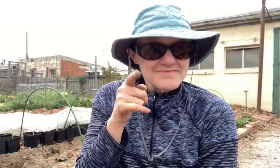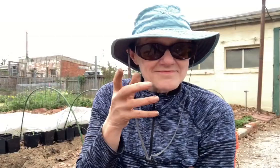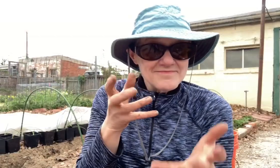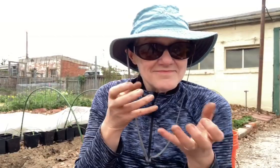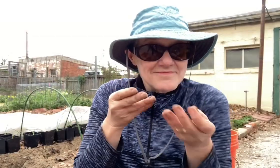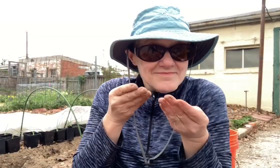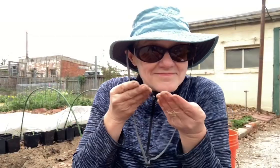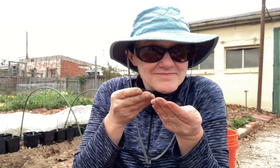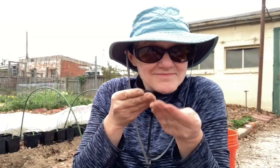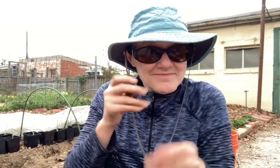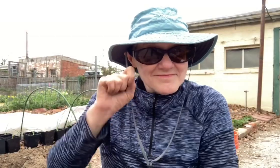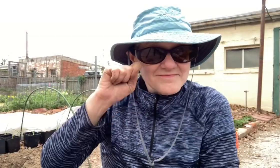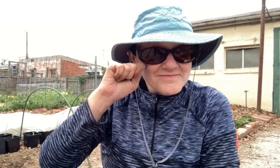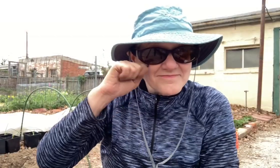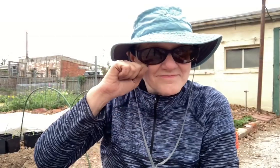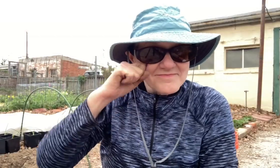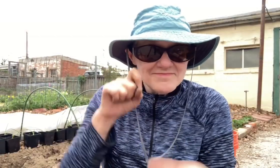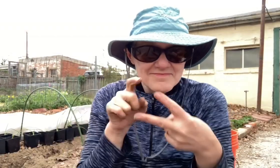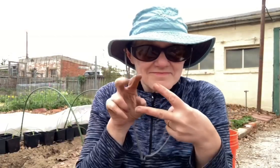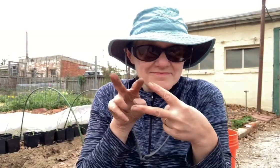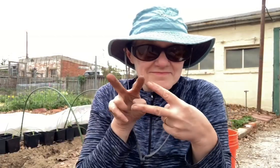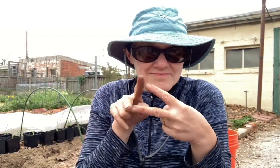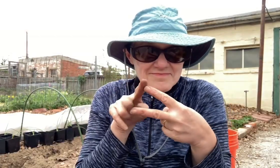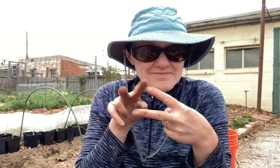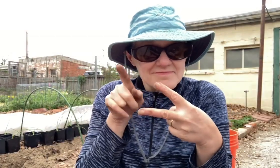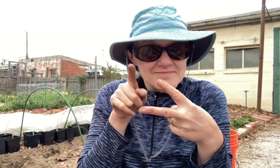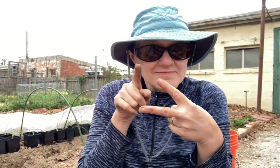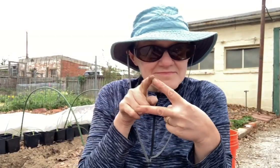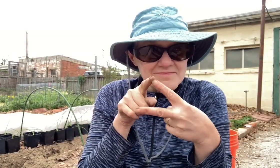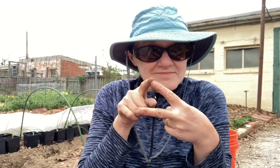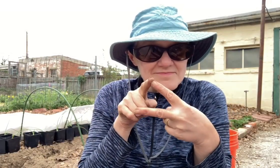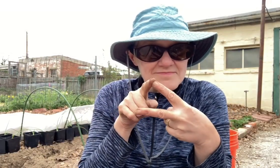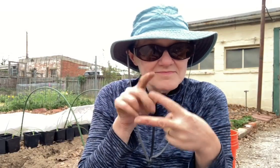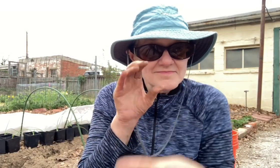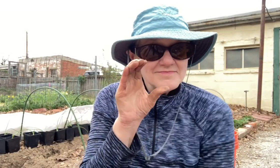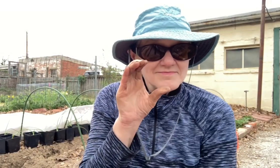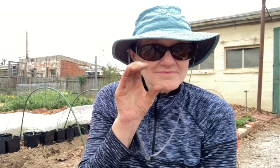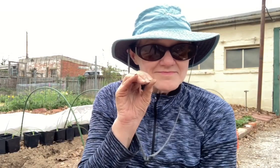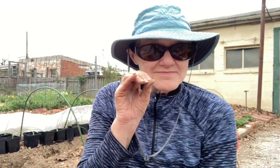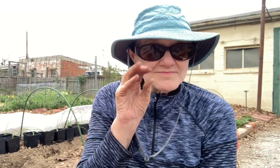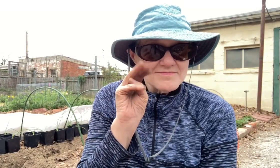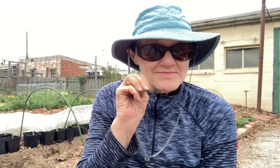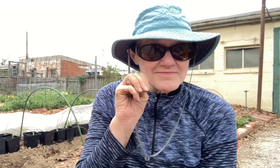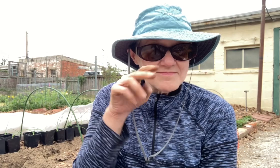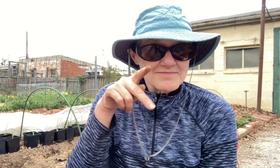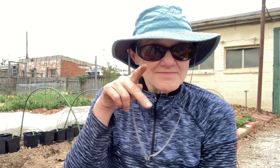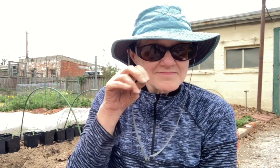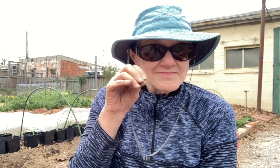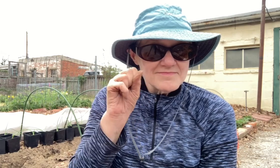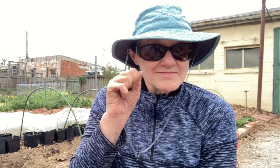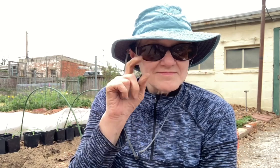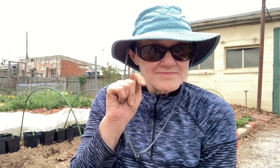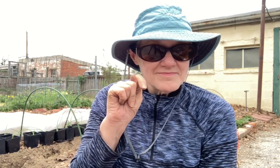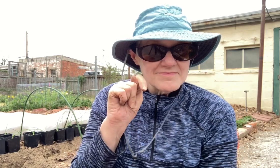But if you want to feed your onions, there's 2 things I recommend. Put down a